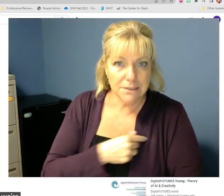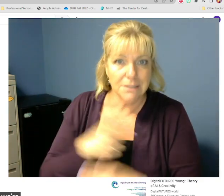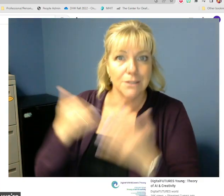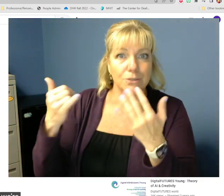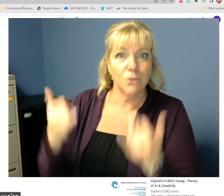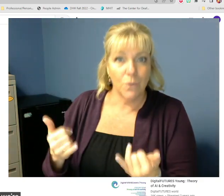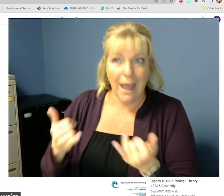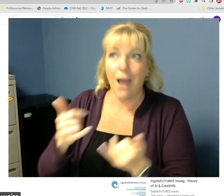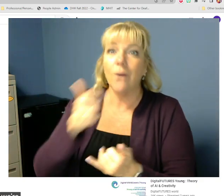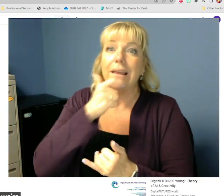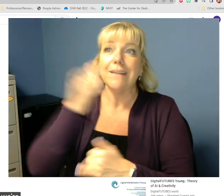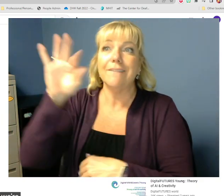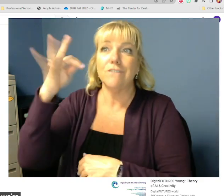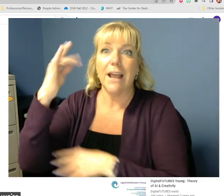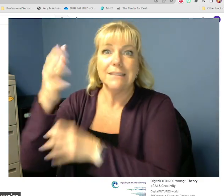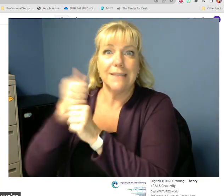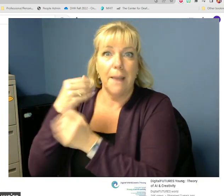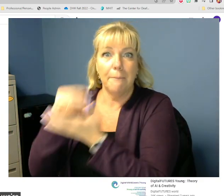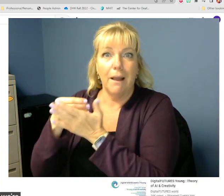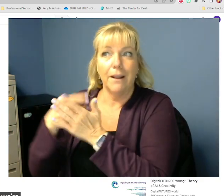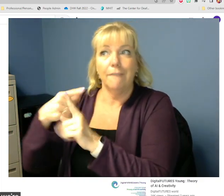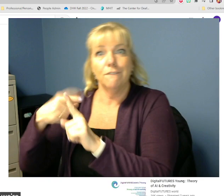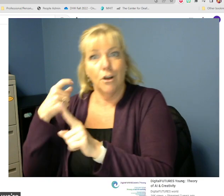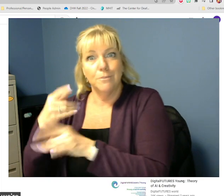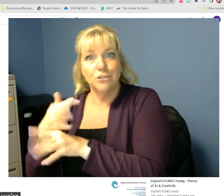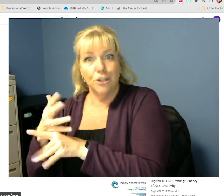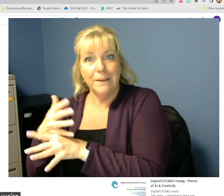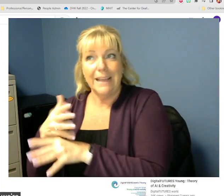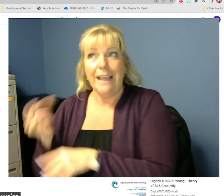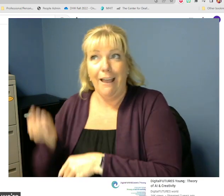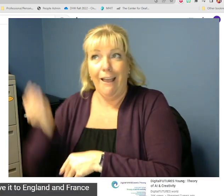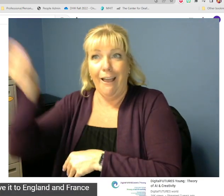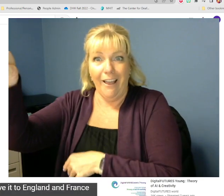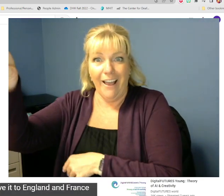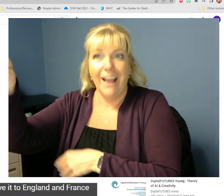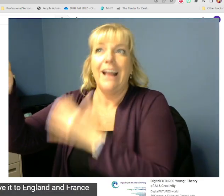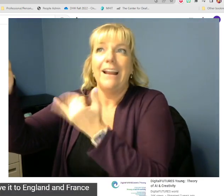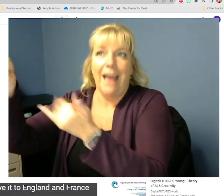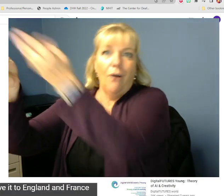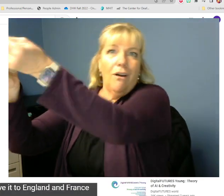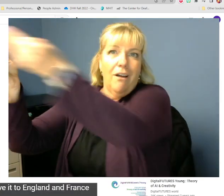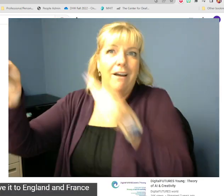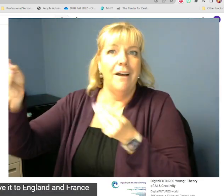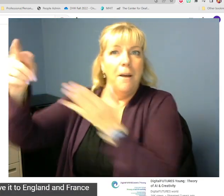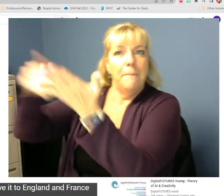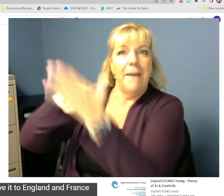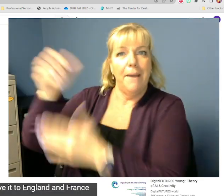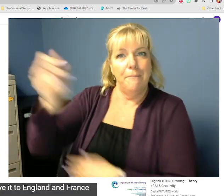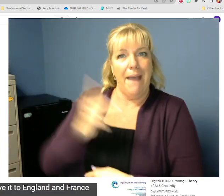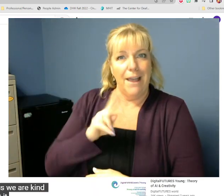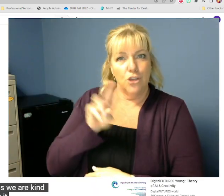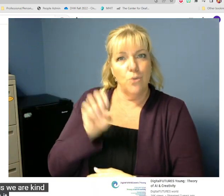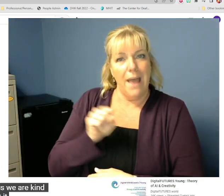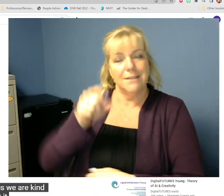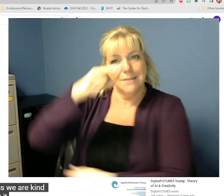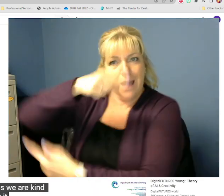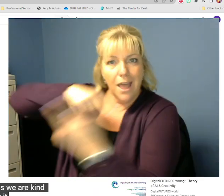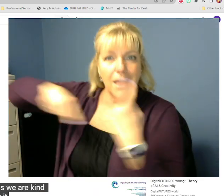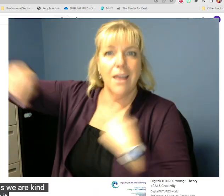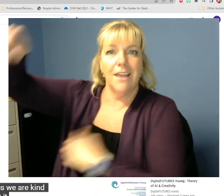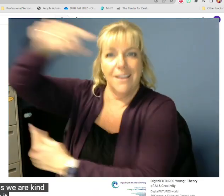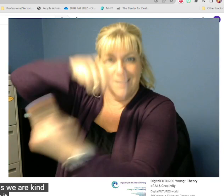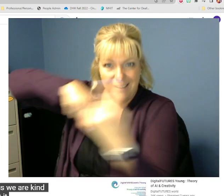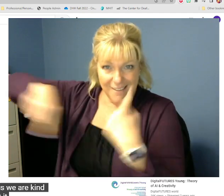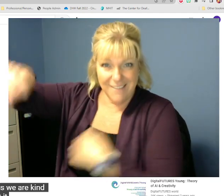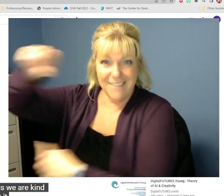pay back the United States. So again, here, we've got the money, we're going to give it to Germany, Germany's going to give it to England and France, and then England and France is going to give it to